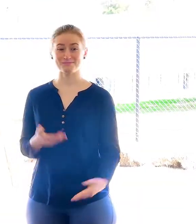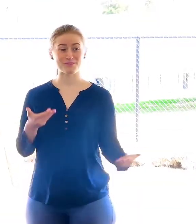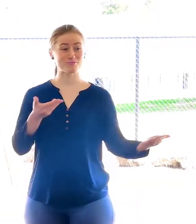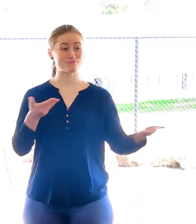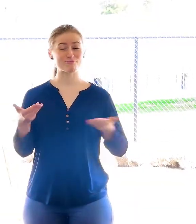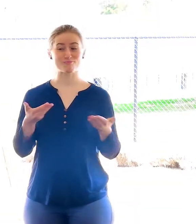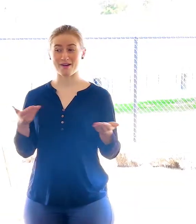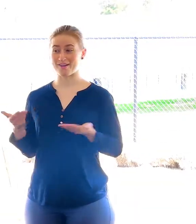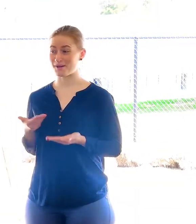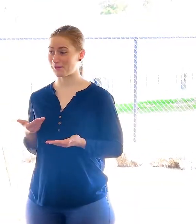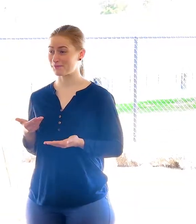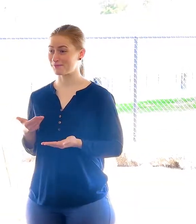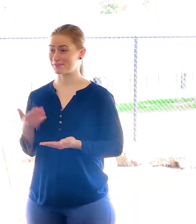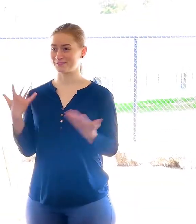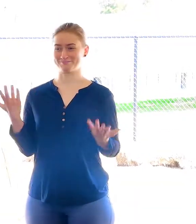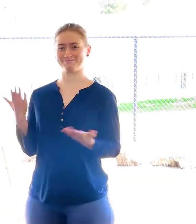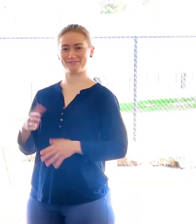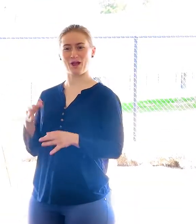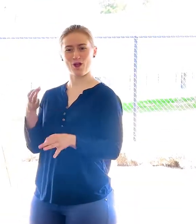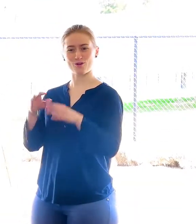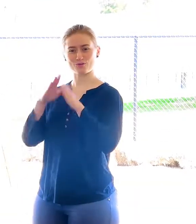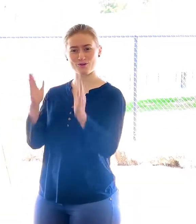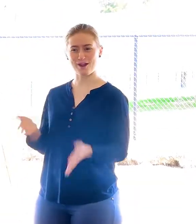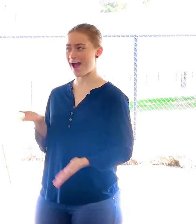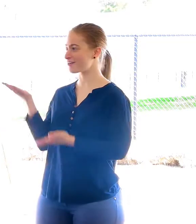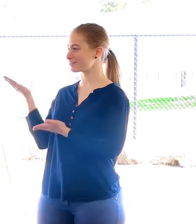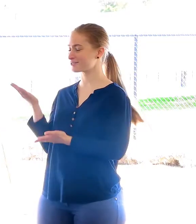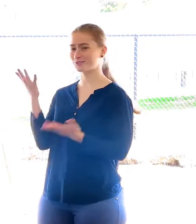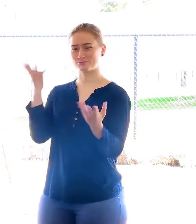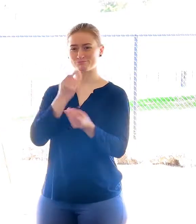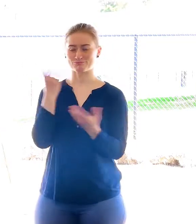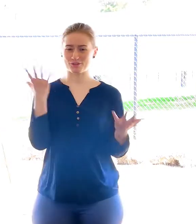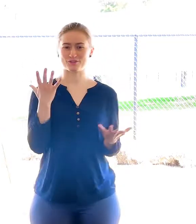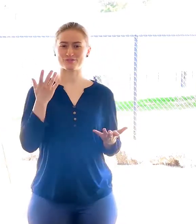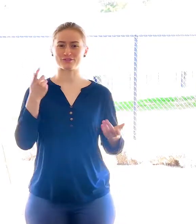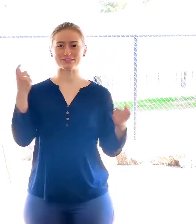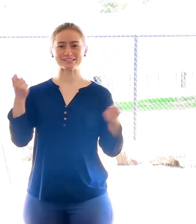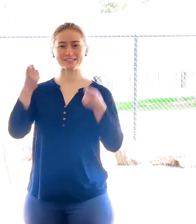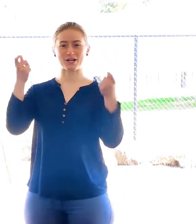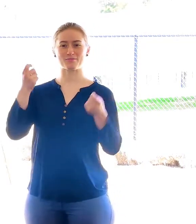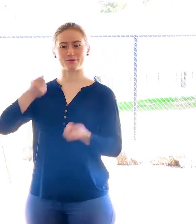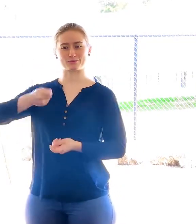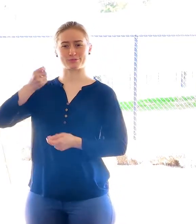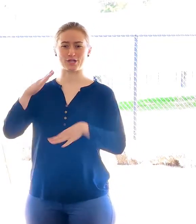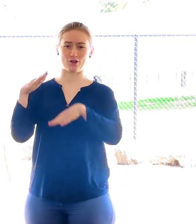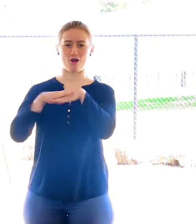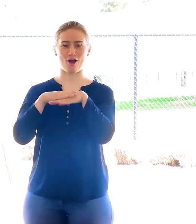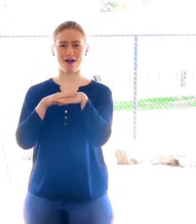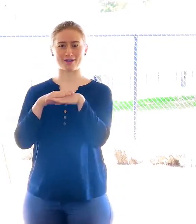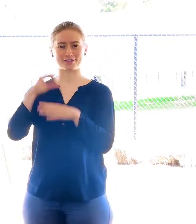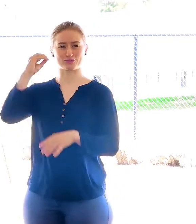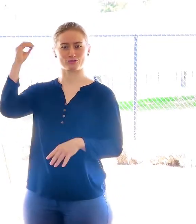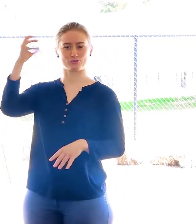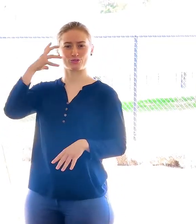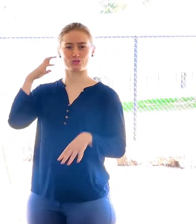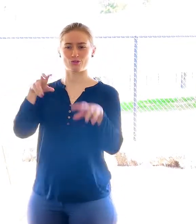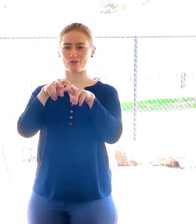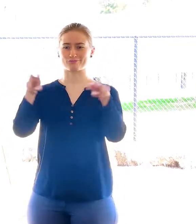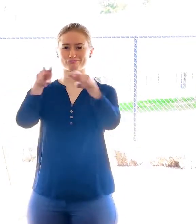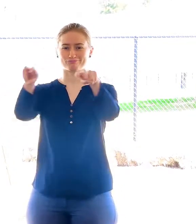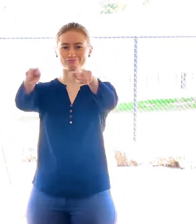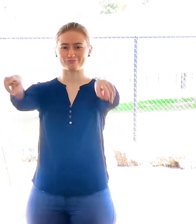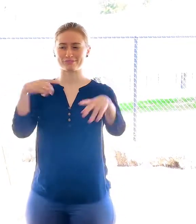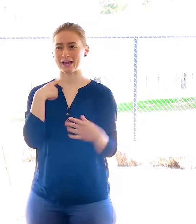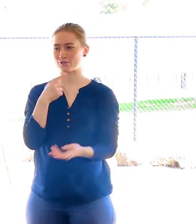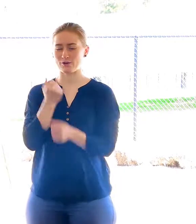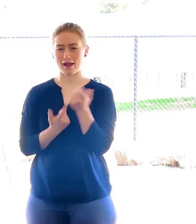Welcome to the Courthouse, the ceremonial switching on of our solar array. I told everybody